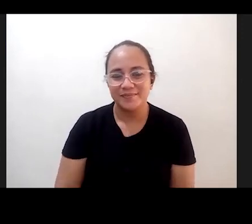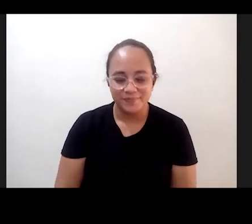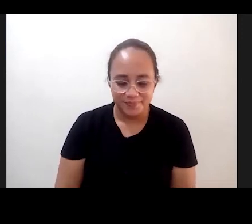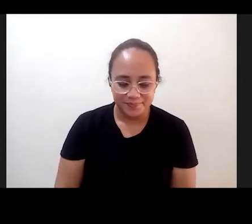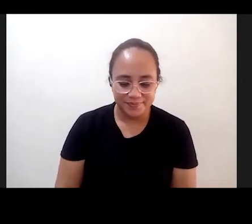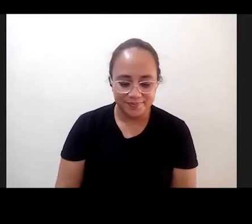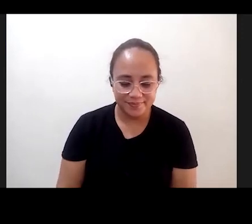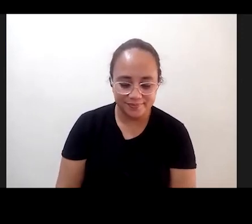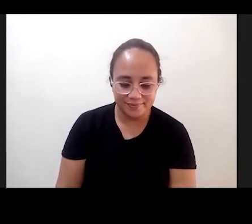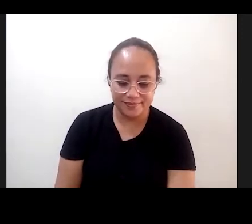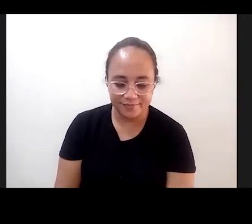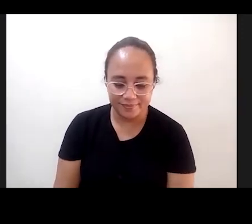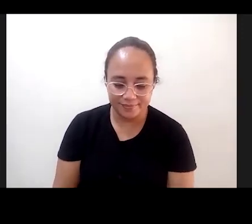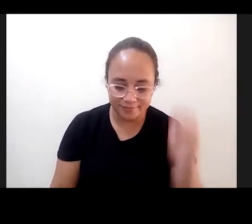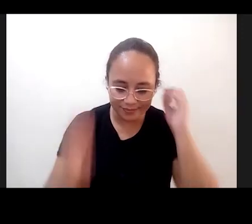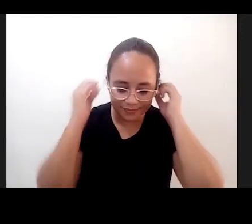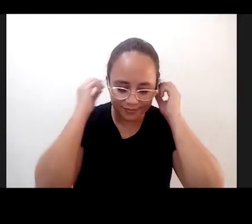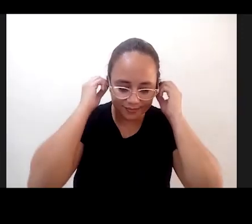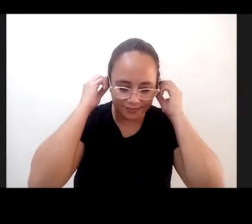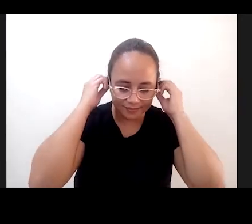Sorry.